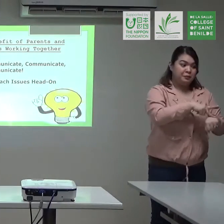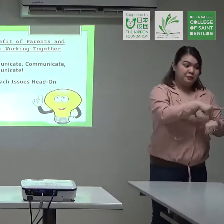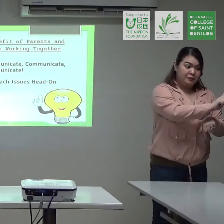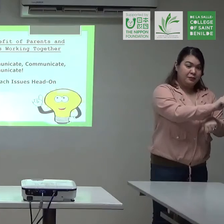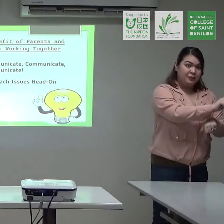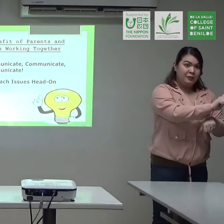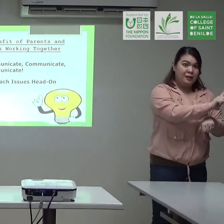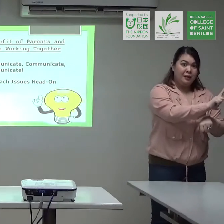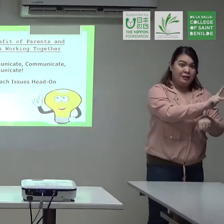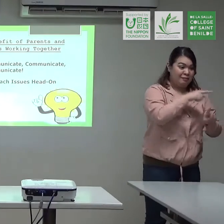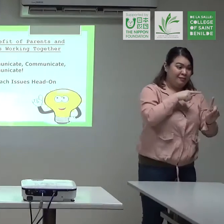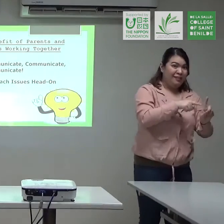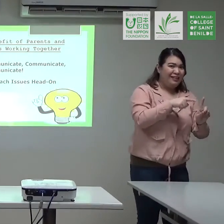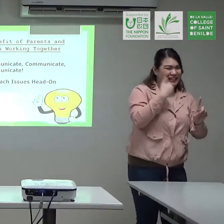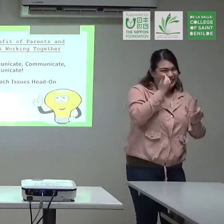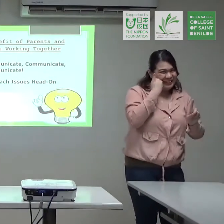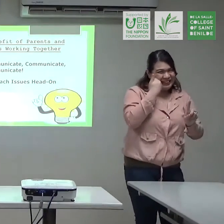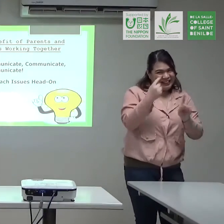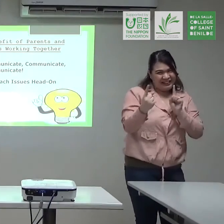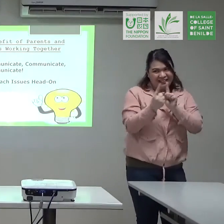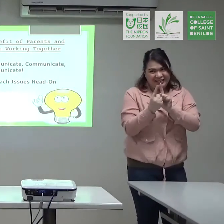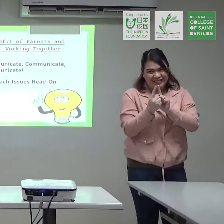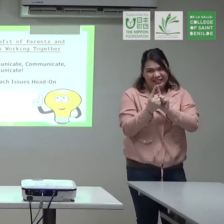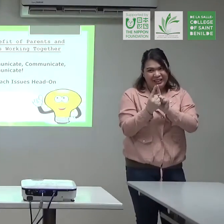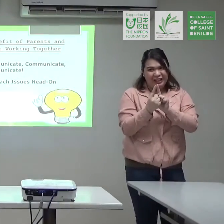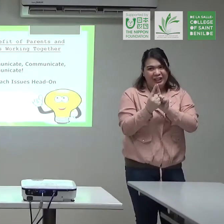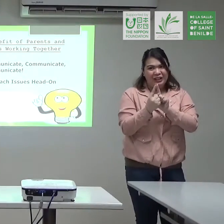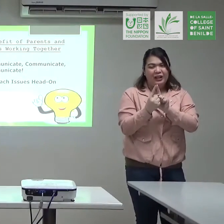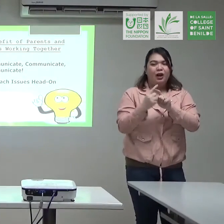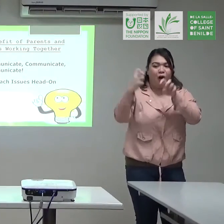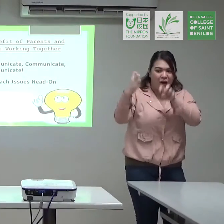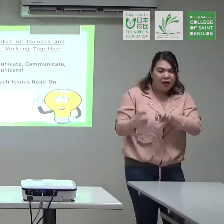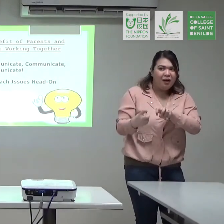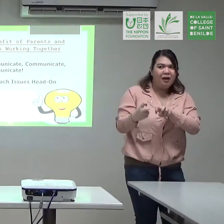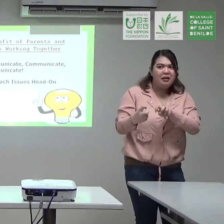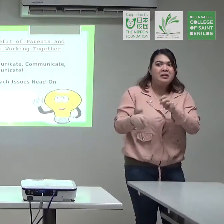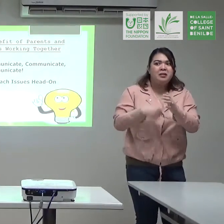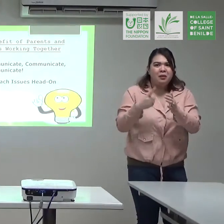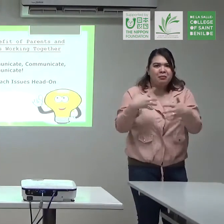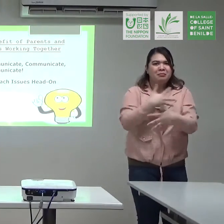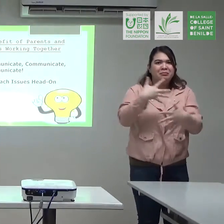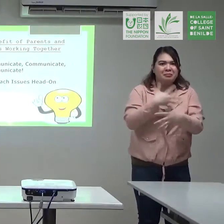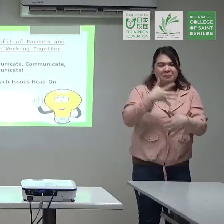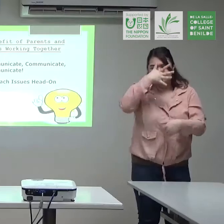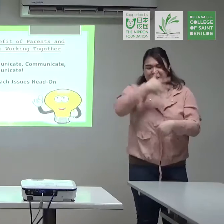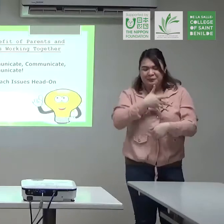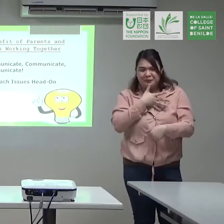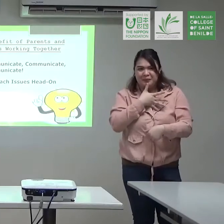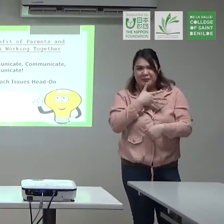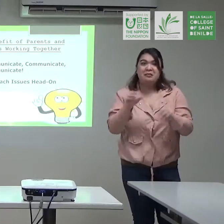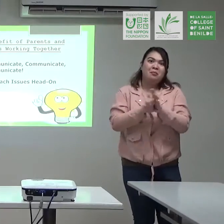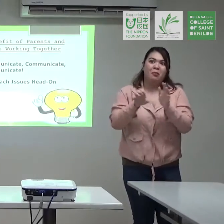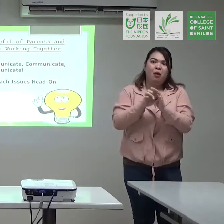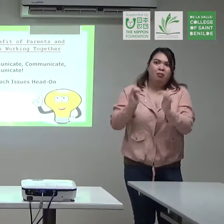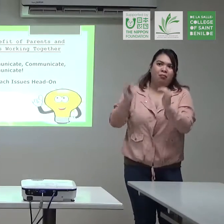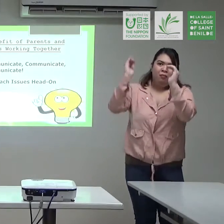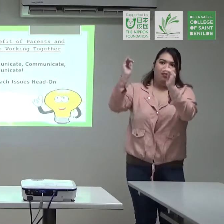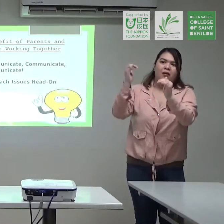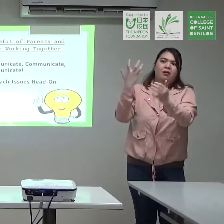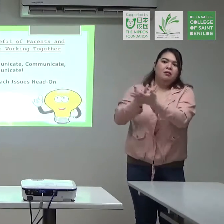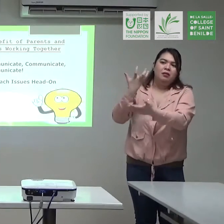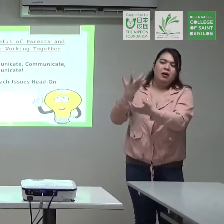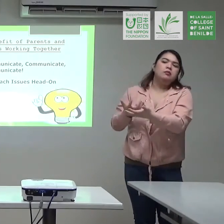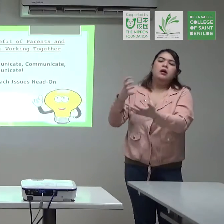nahiya sa parents. Sometimes they are intimidated by parents. Especially kung mayayaman yung parents para